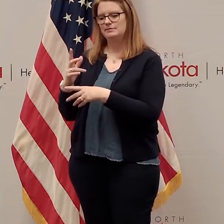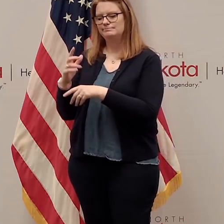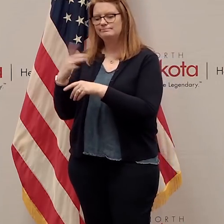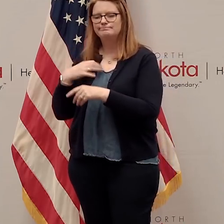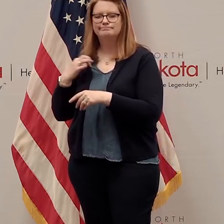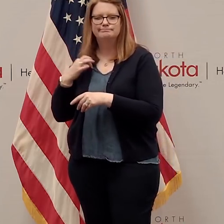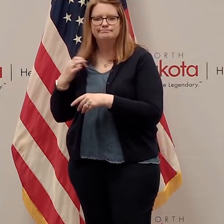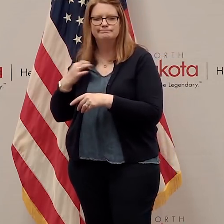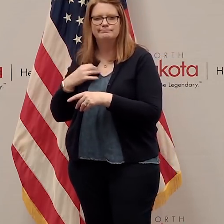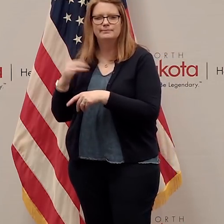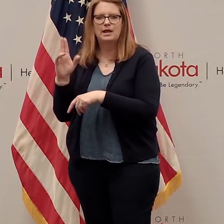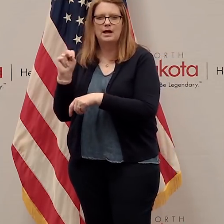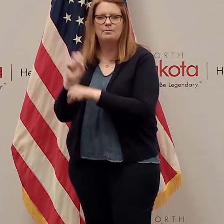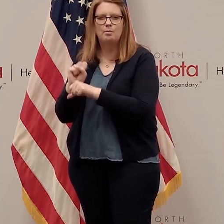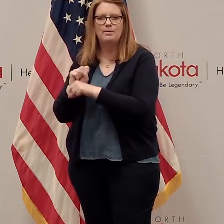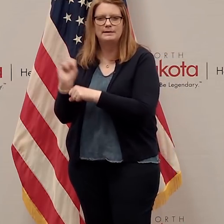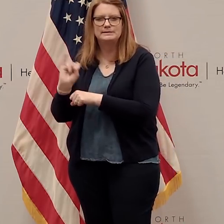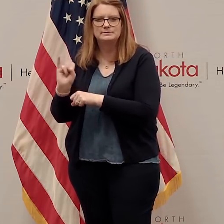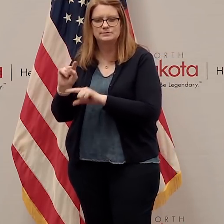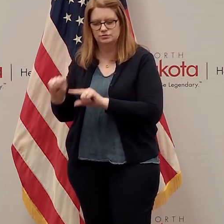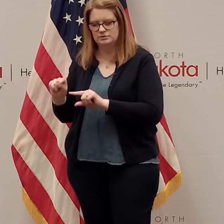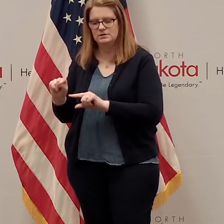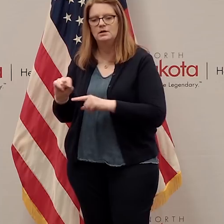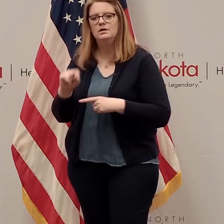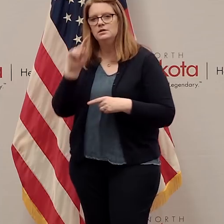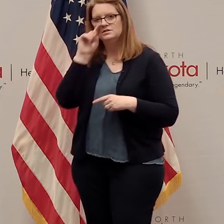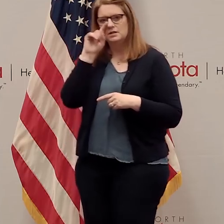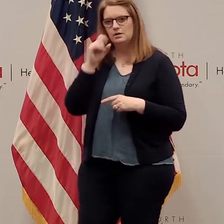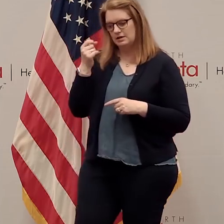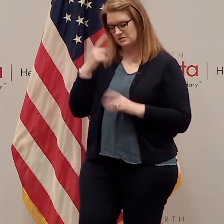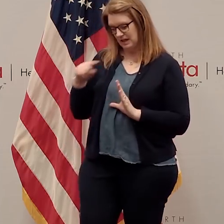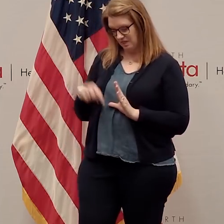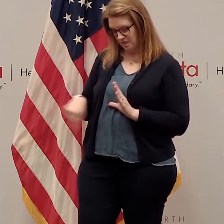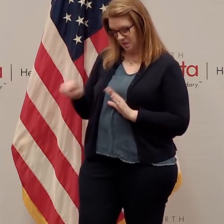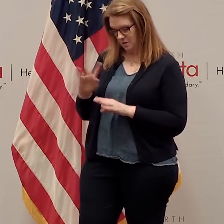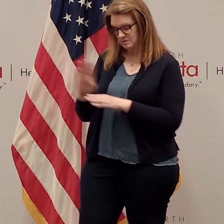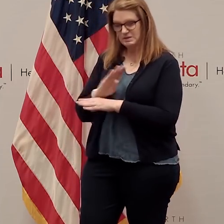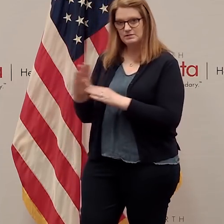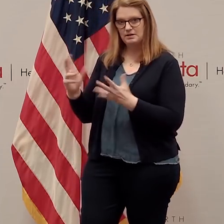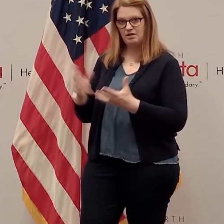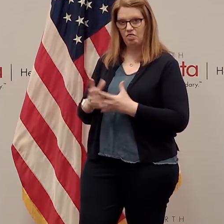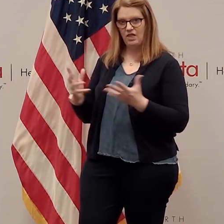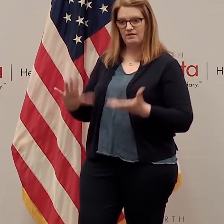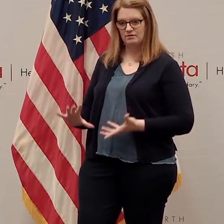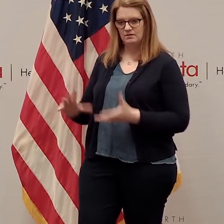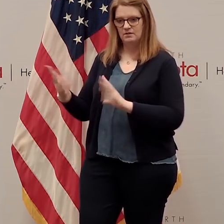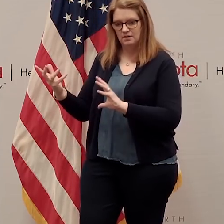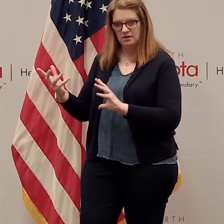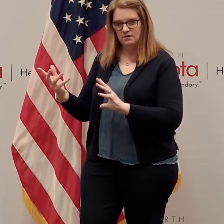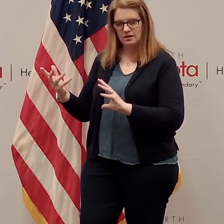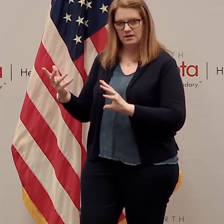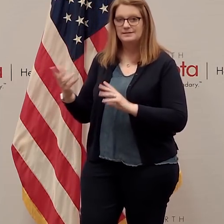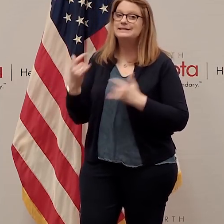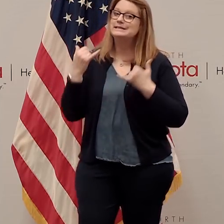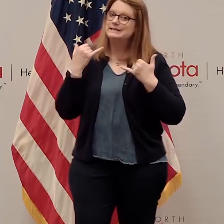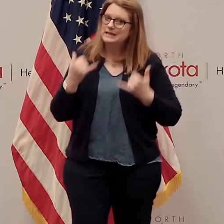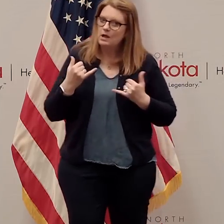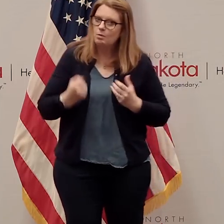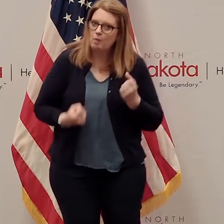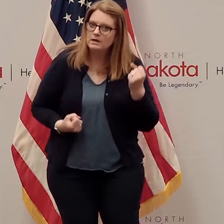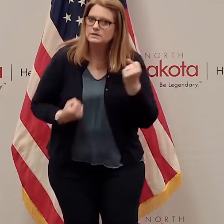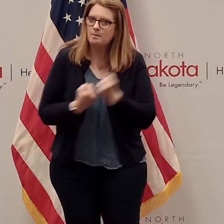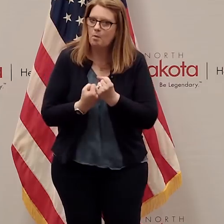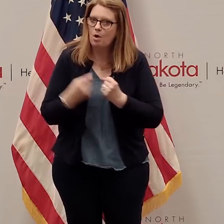support for organizations like that. But again, know there's been a lot of disruption, and we thank you. Now we want to be standing by your side as we work towards